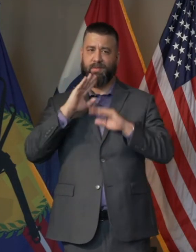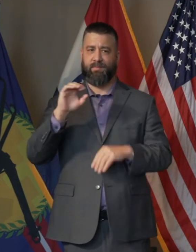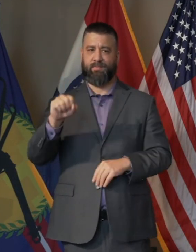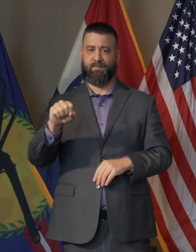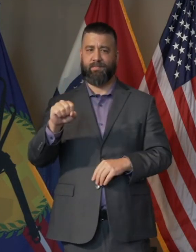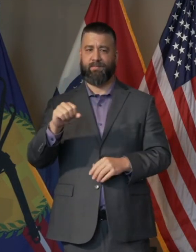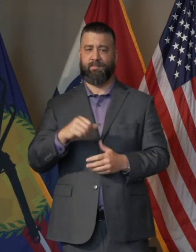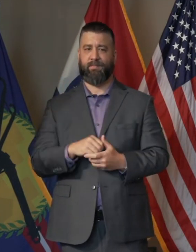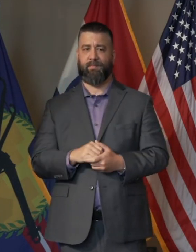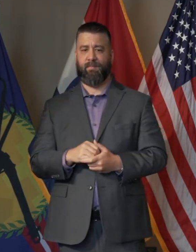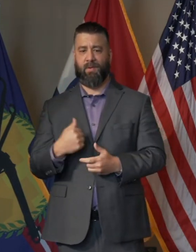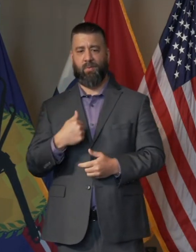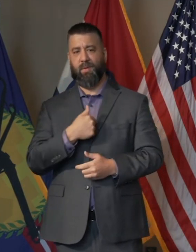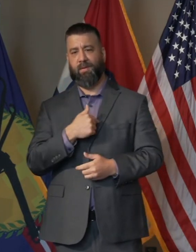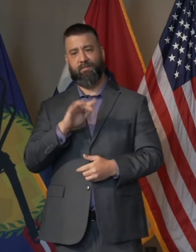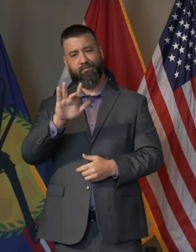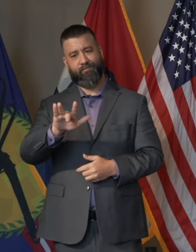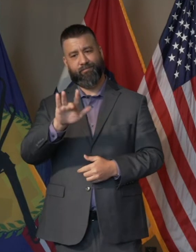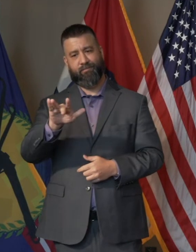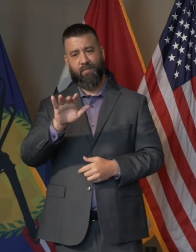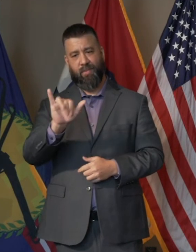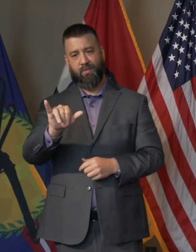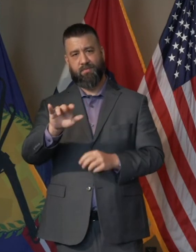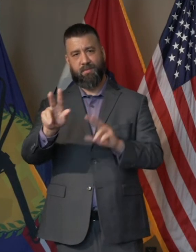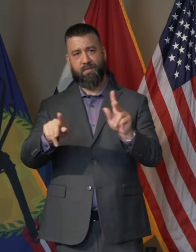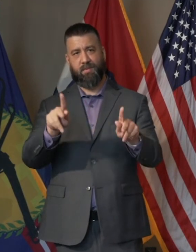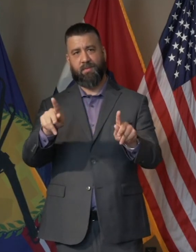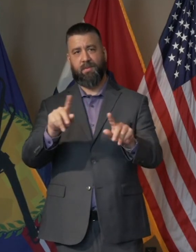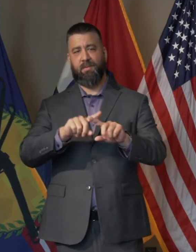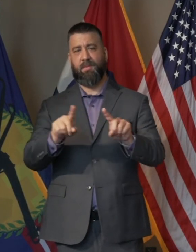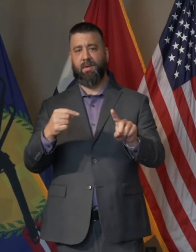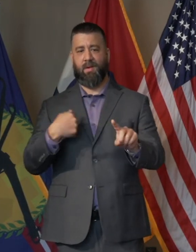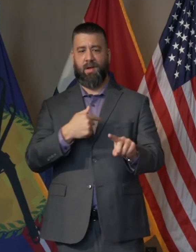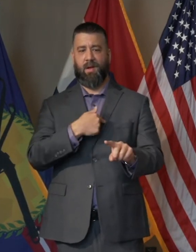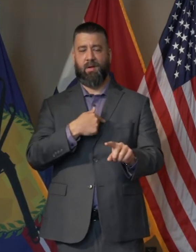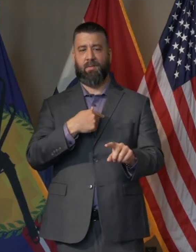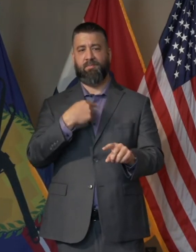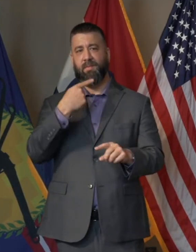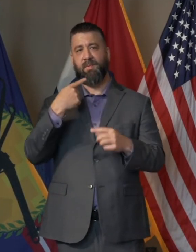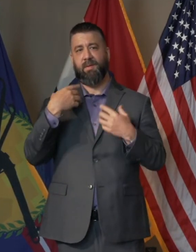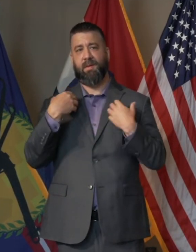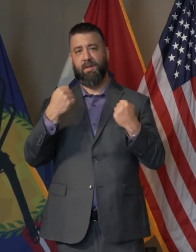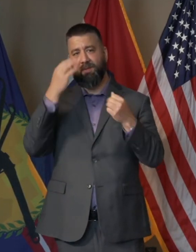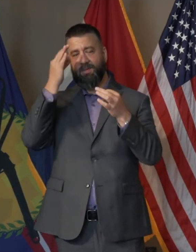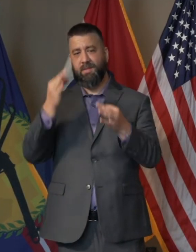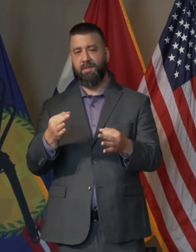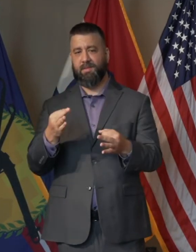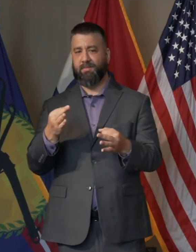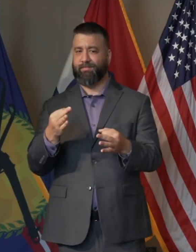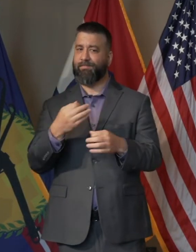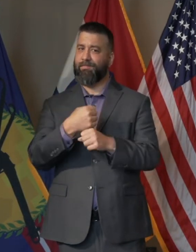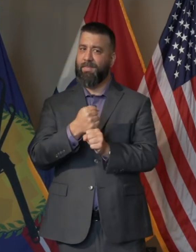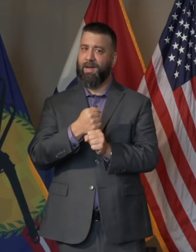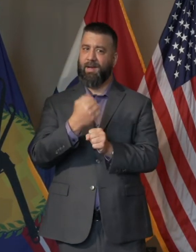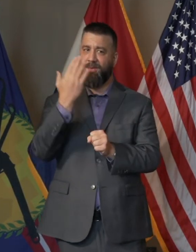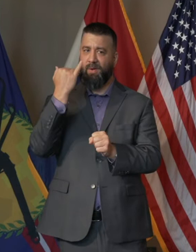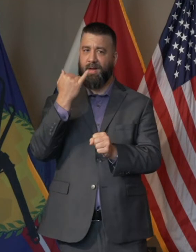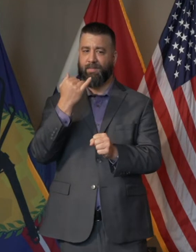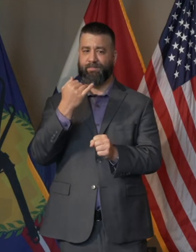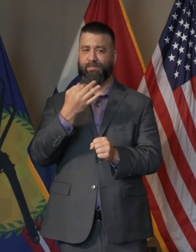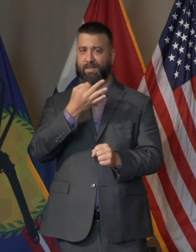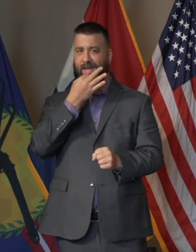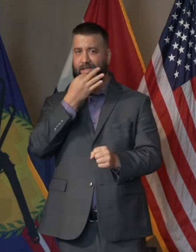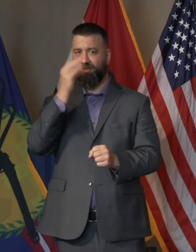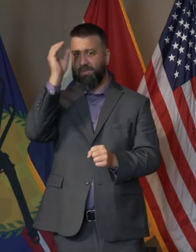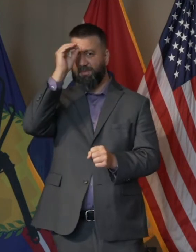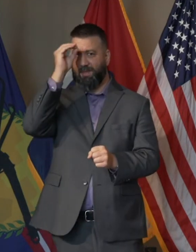that impact, and we feel badly for them. But all of our public health decisions are made based on public health experts after reviewing the